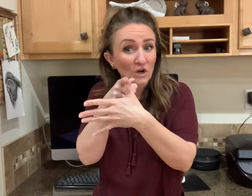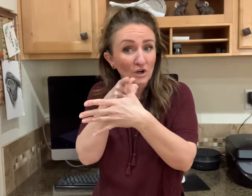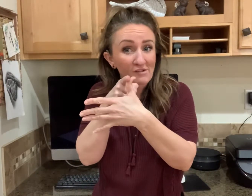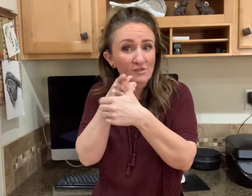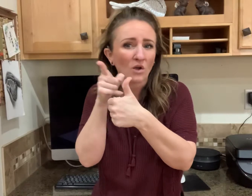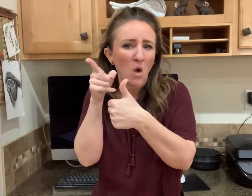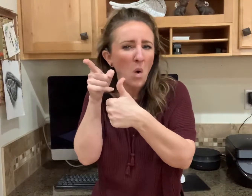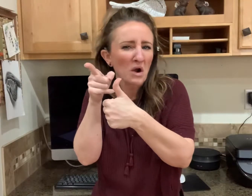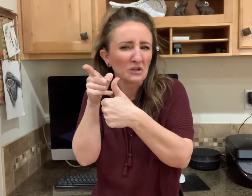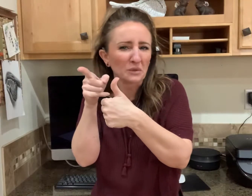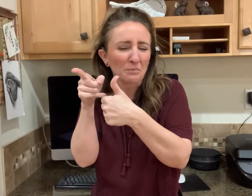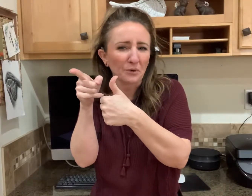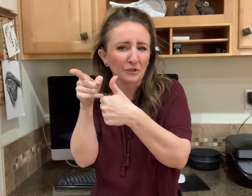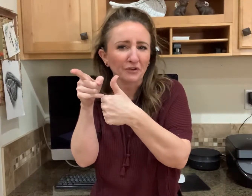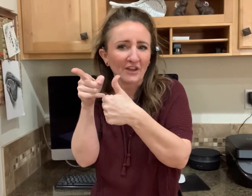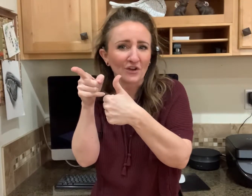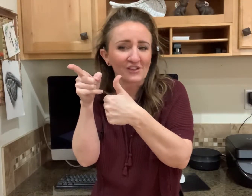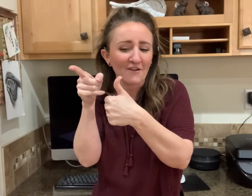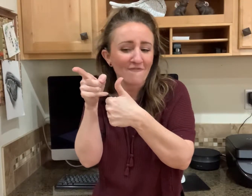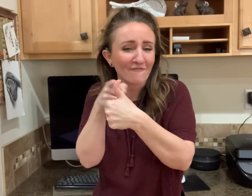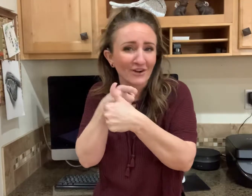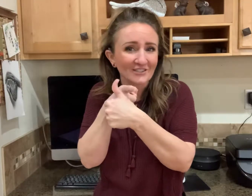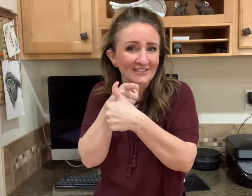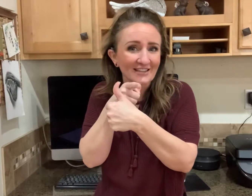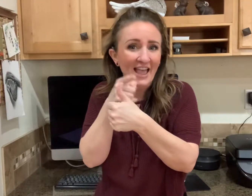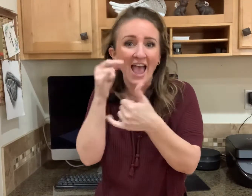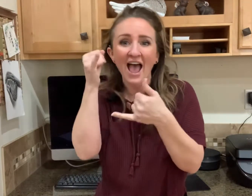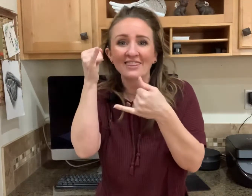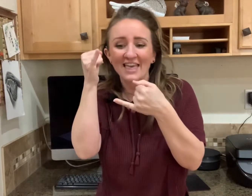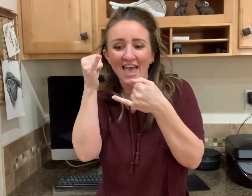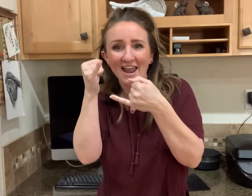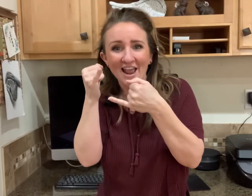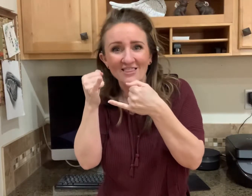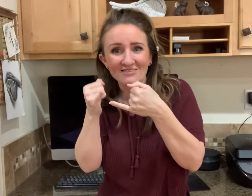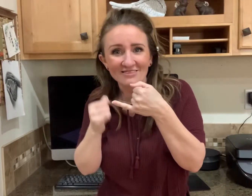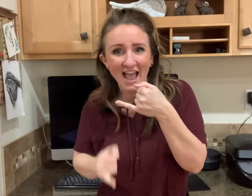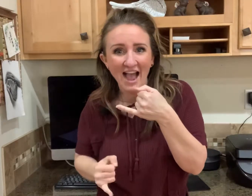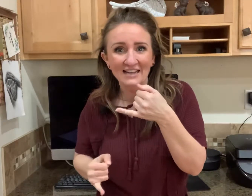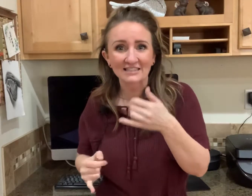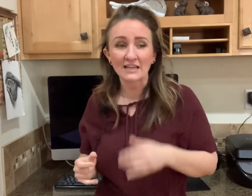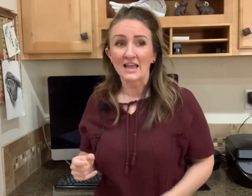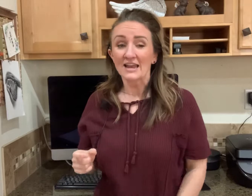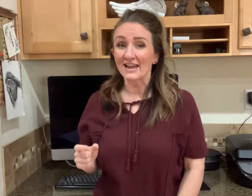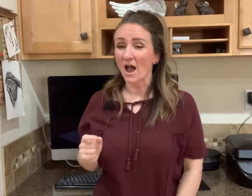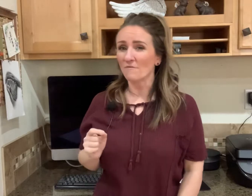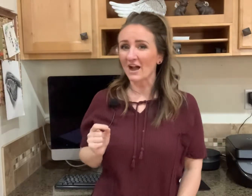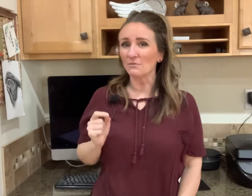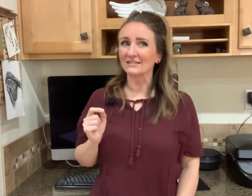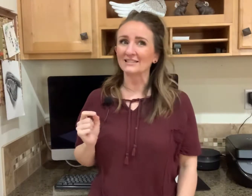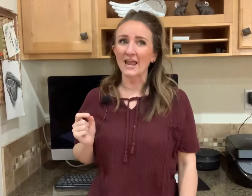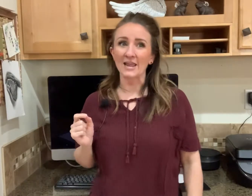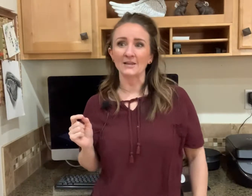first, or you can pull your fingers in, first and then last. Now, if I was saying,